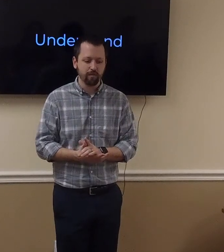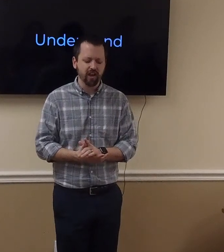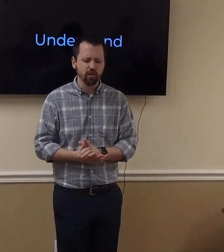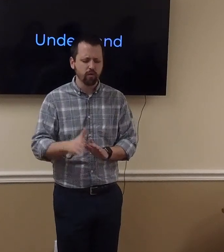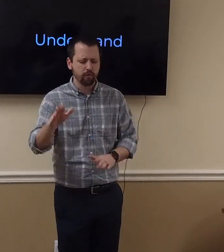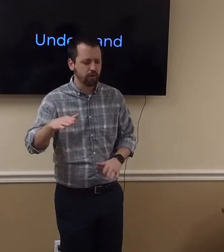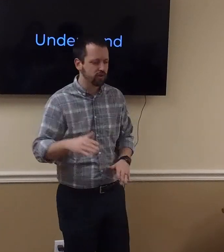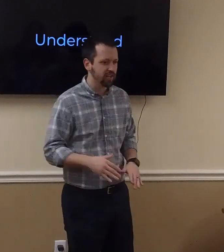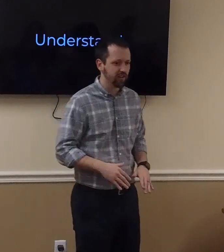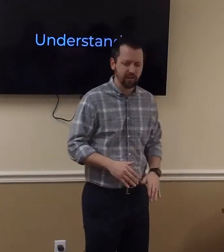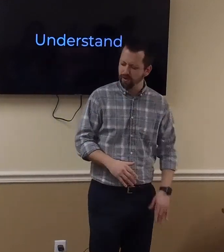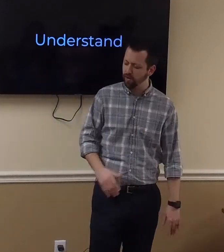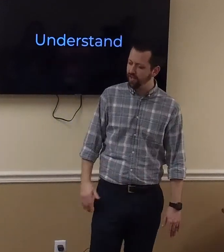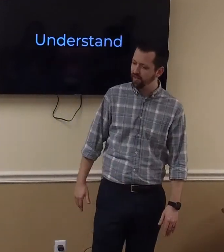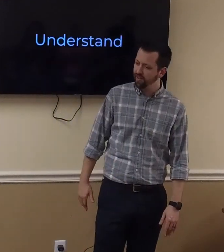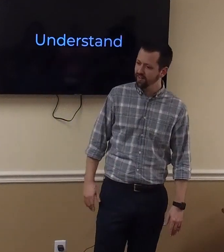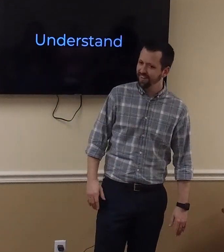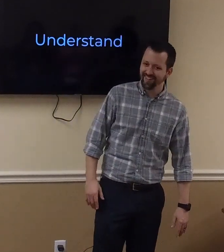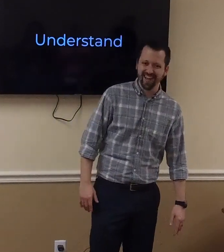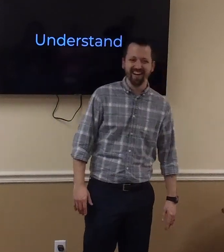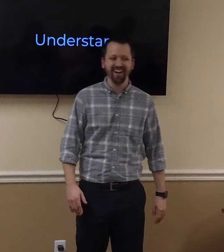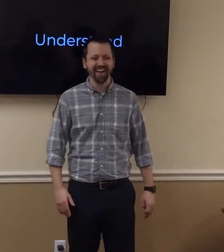I'm like, oh, don't worry, we're Gucci, and they're like, wait, what?